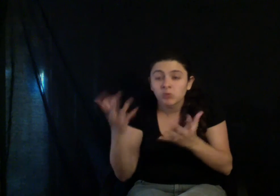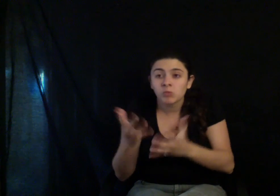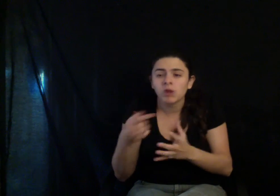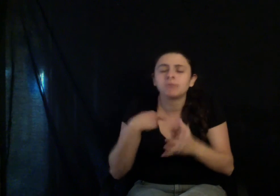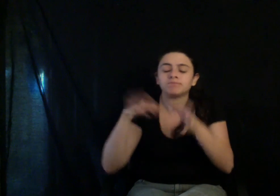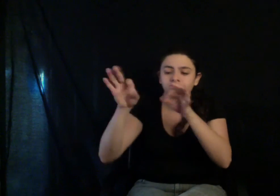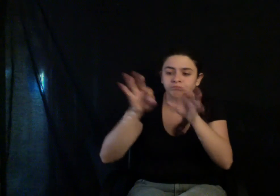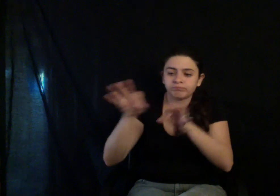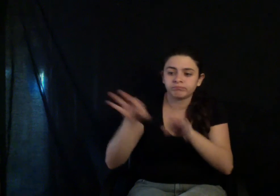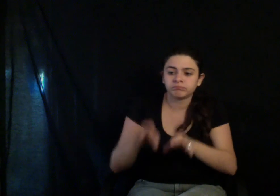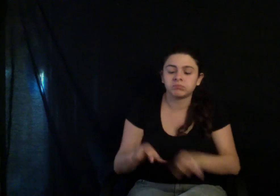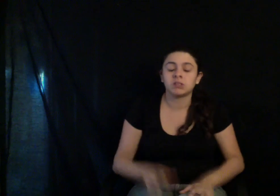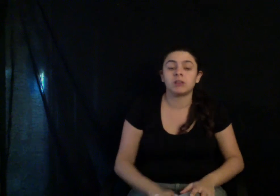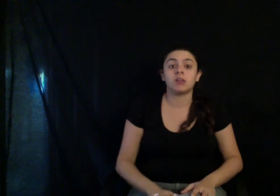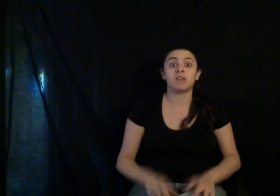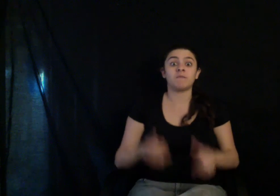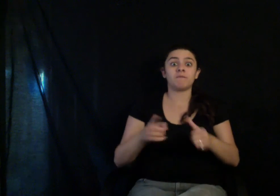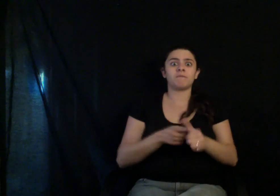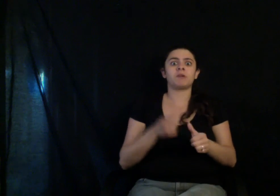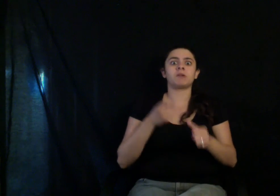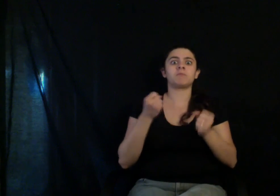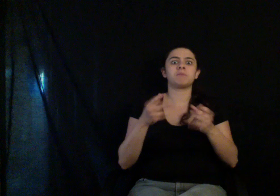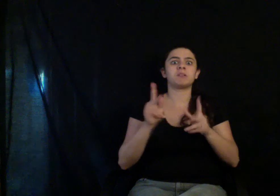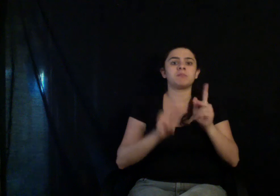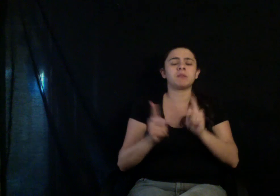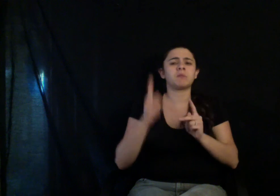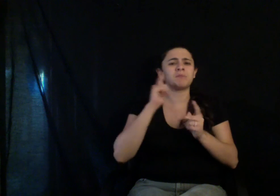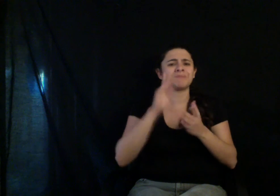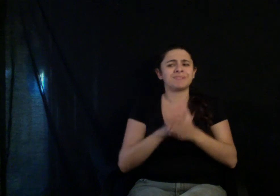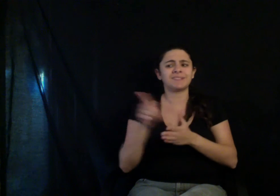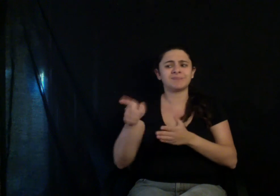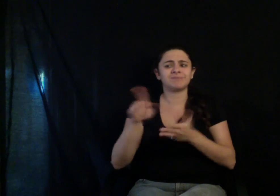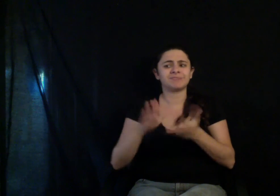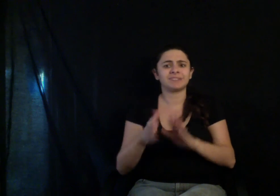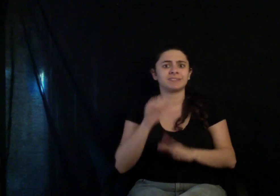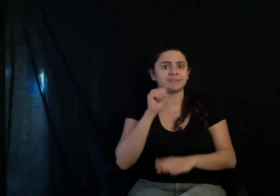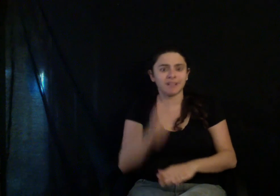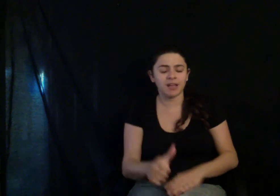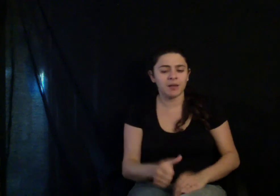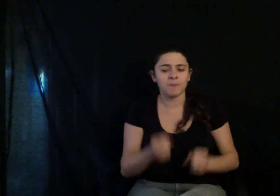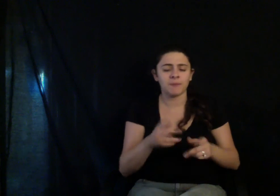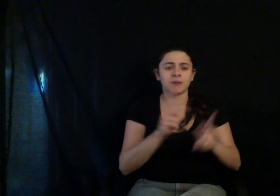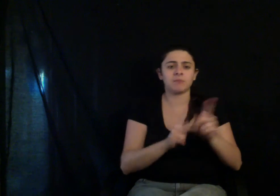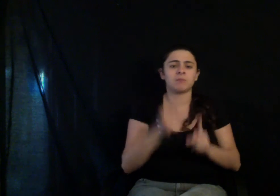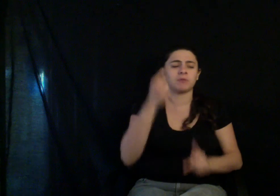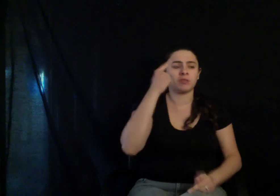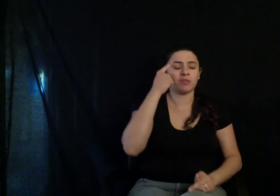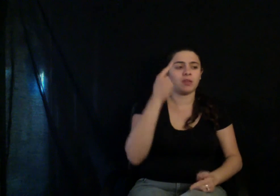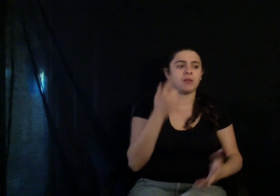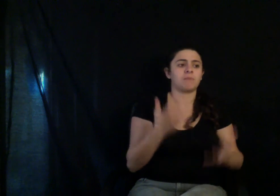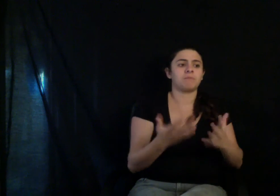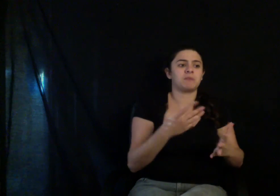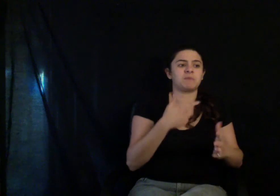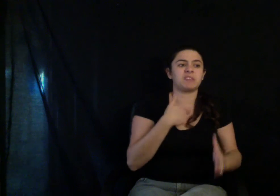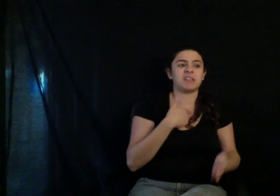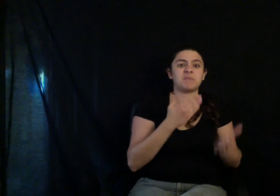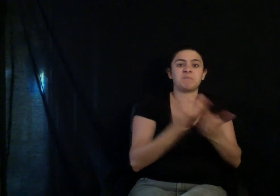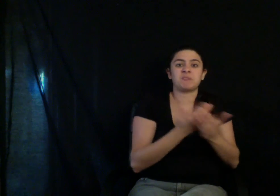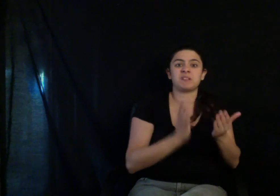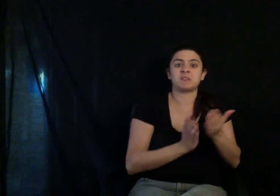Jared died. They thought it was a giant hoax. They thought it was either me just trying to cash out, or they thought it might have been Jared just who didn't want to